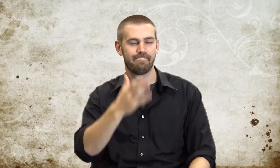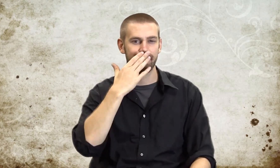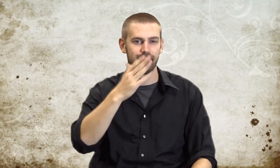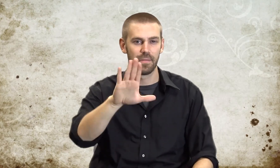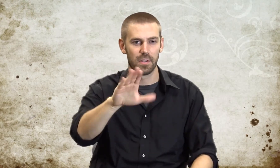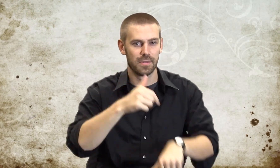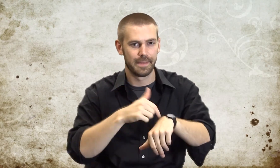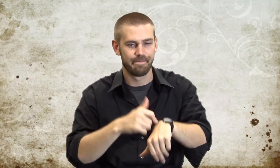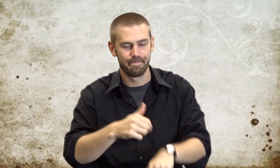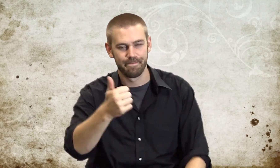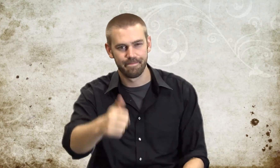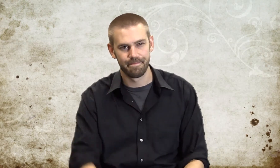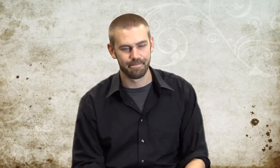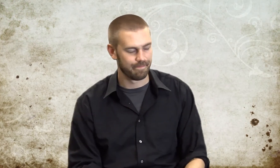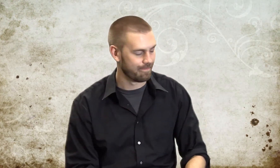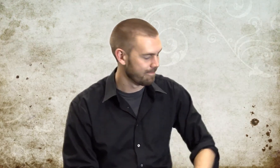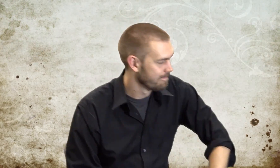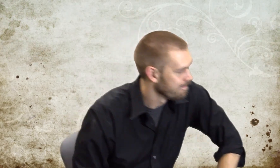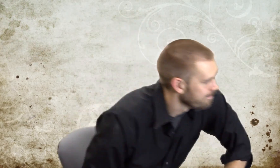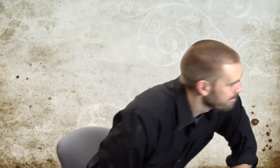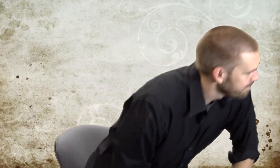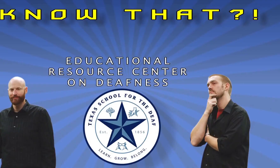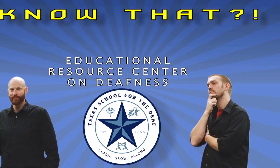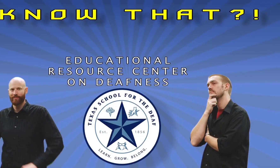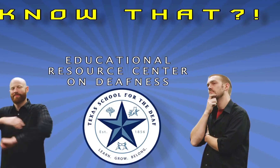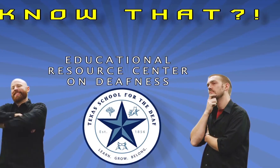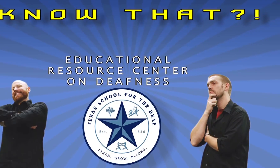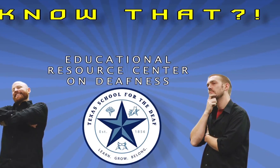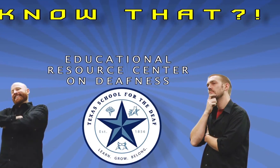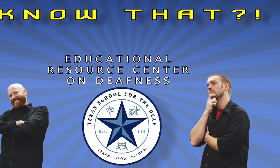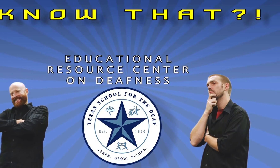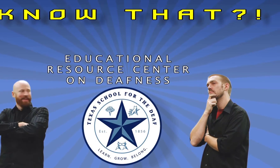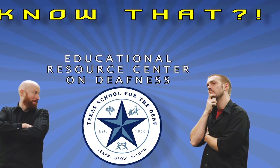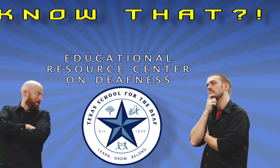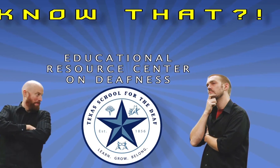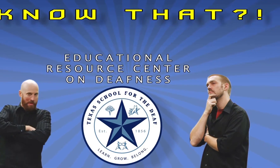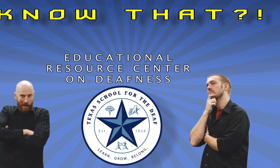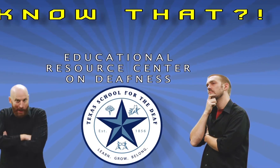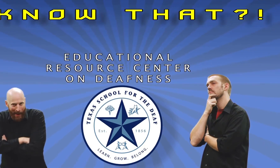and thank you very much for your time.